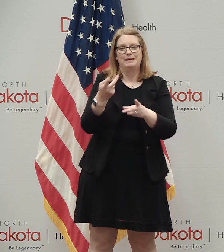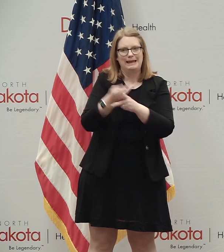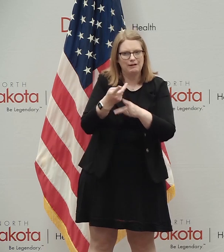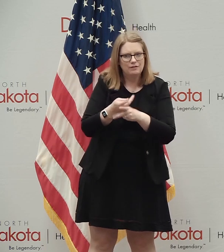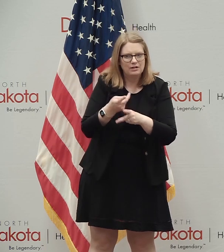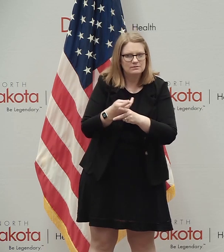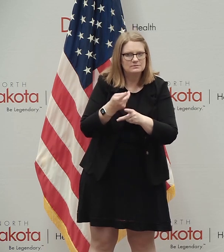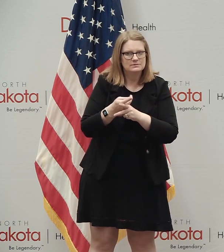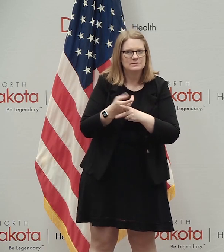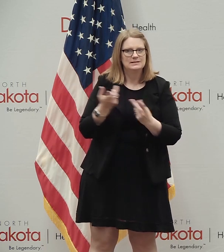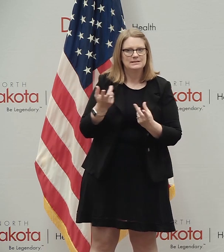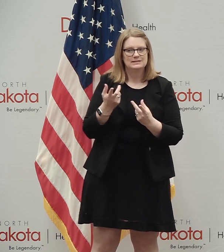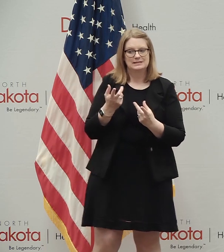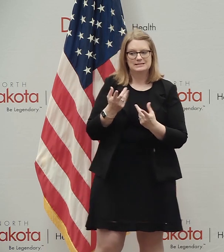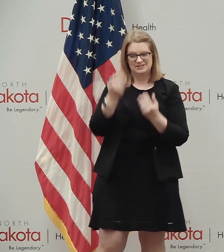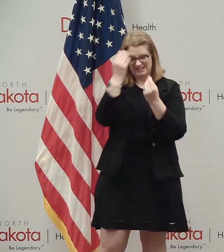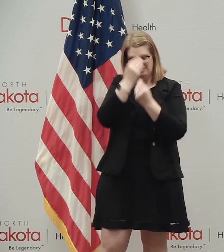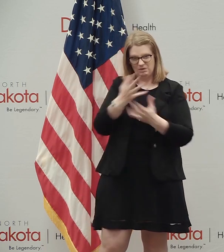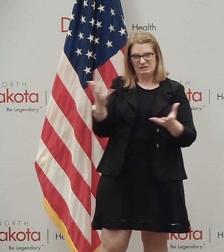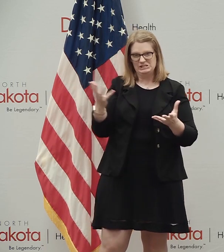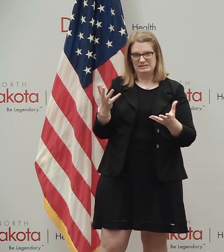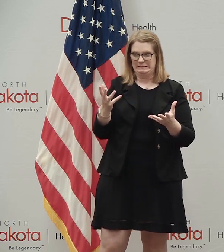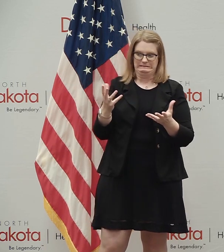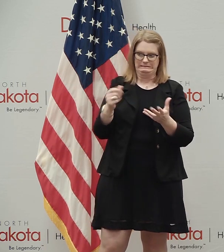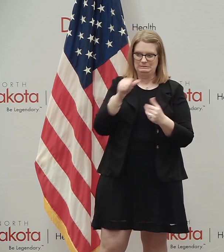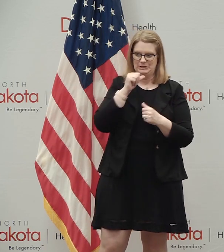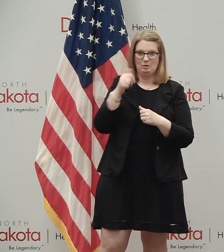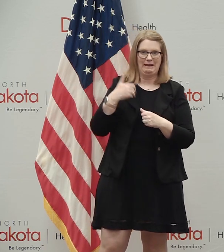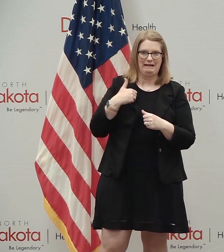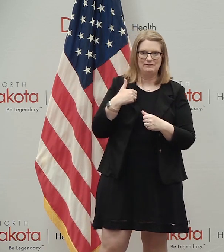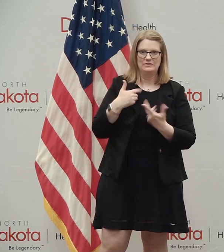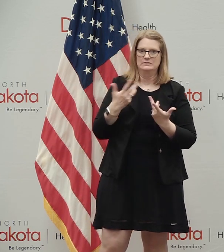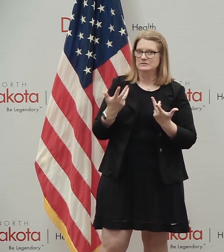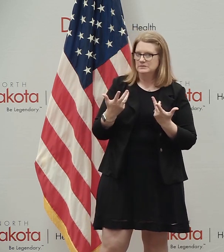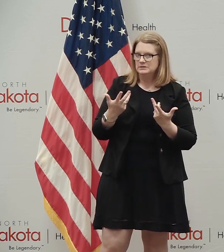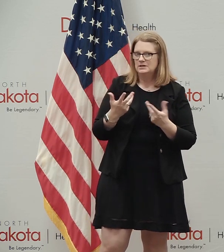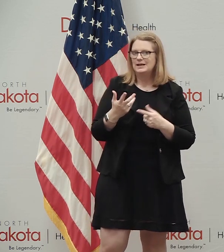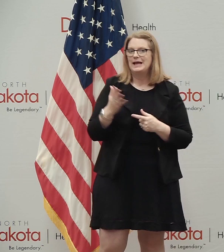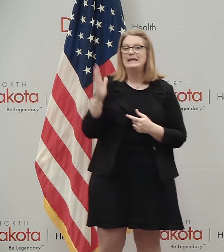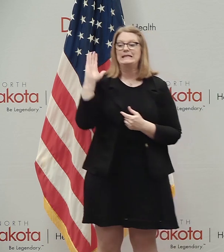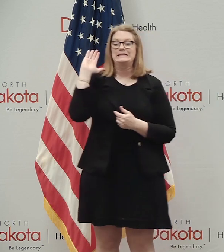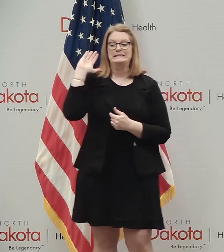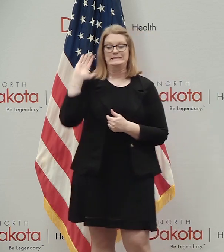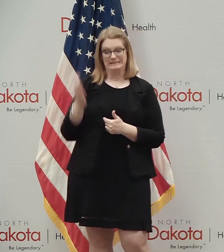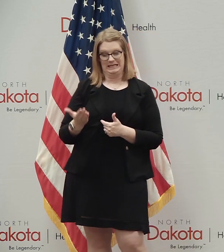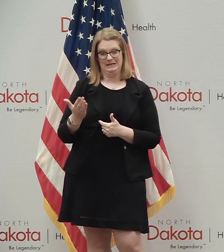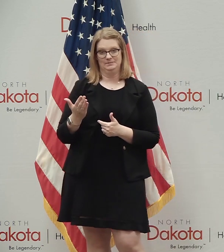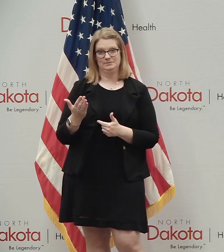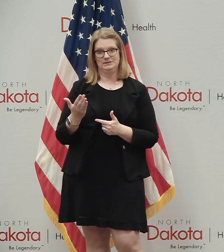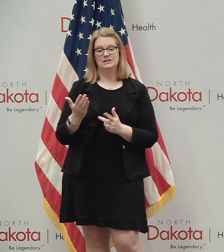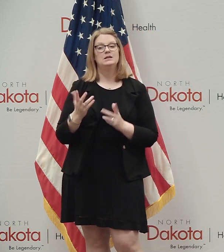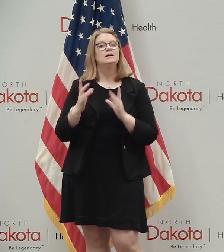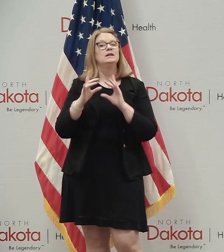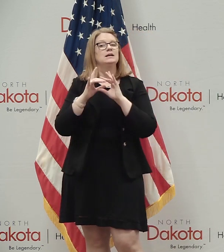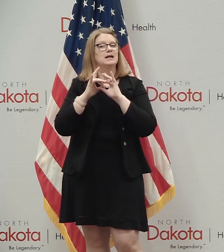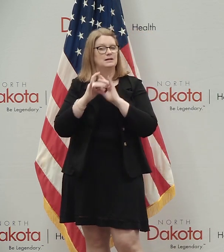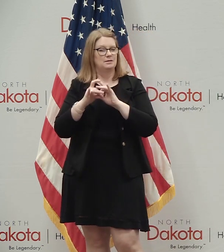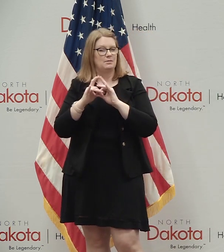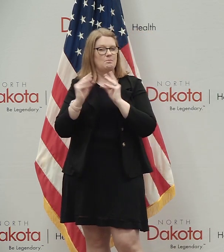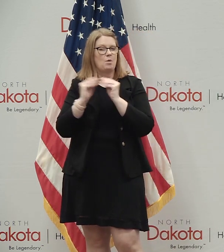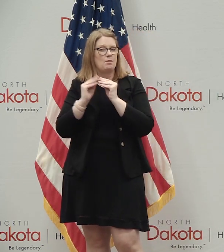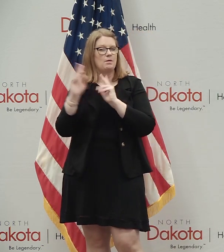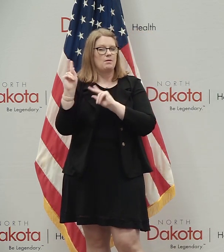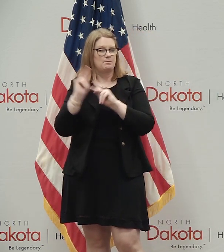there's giant data gaps in that data, and it would appear that it has to do with more about where